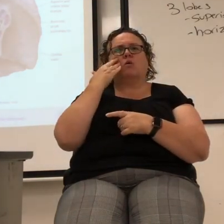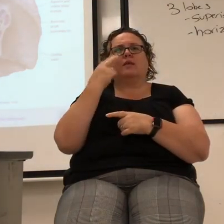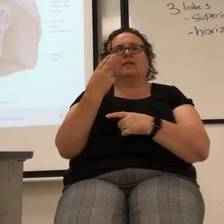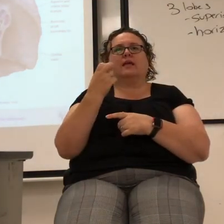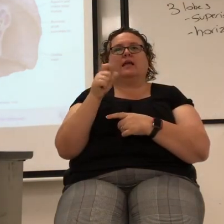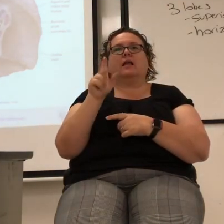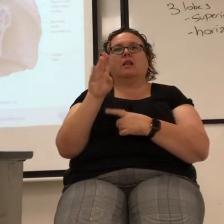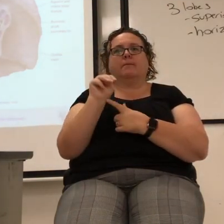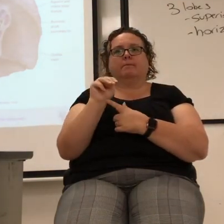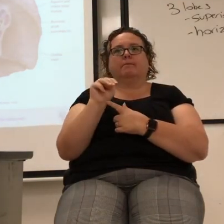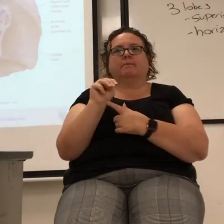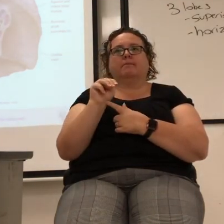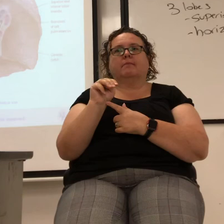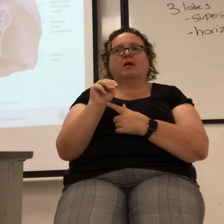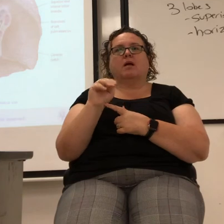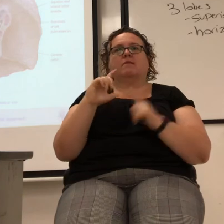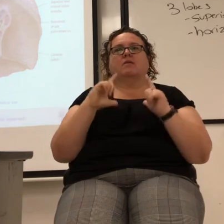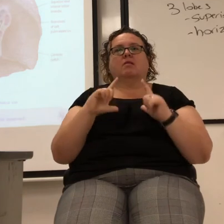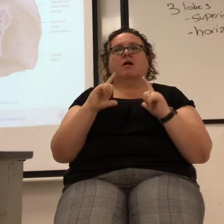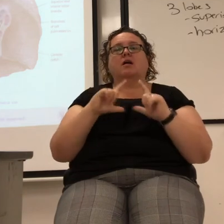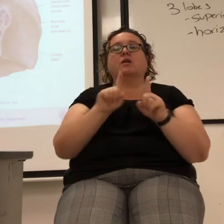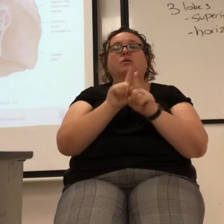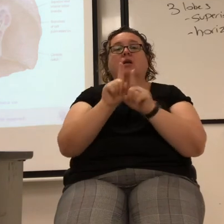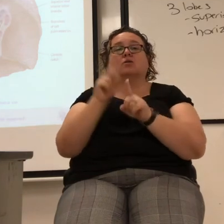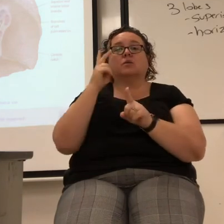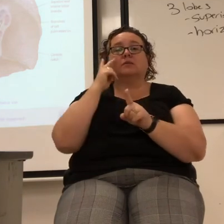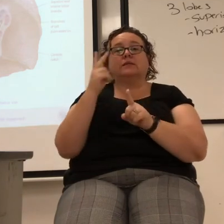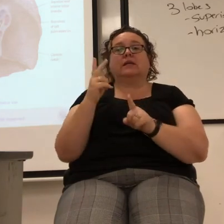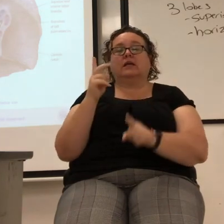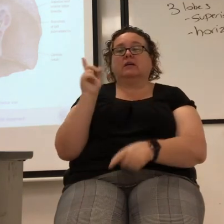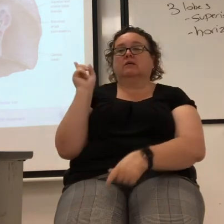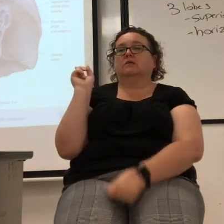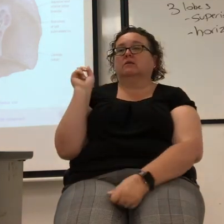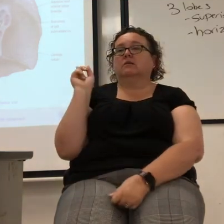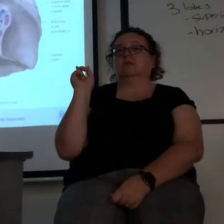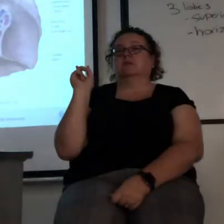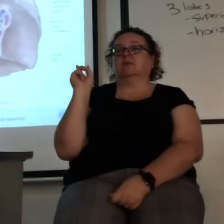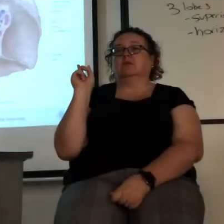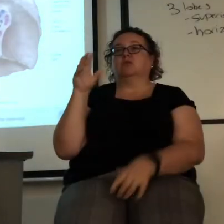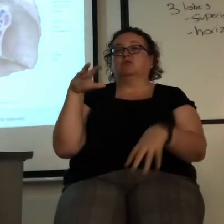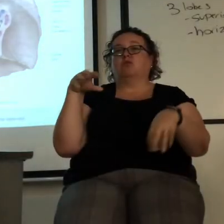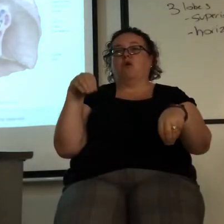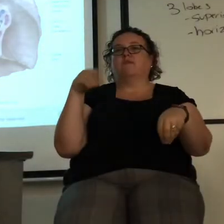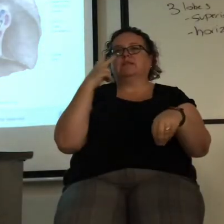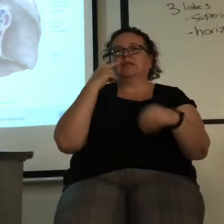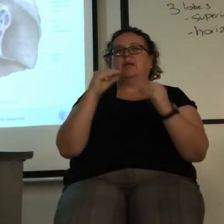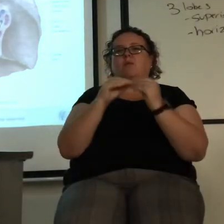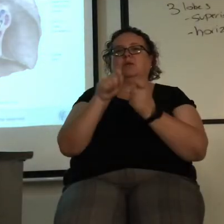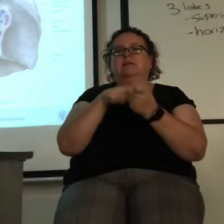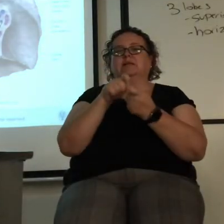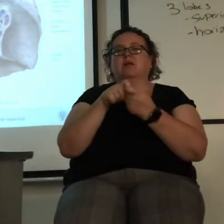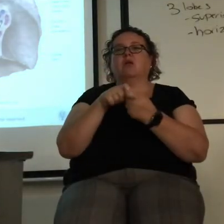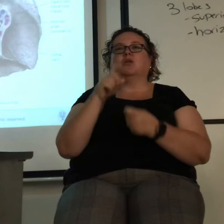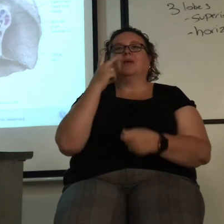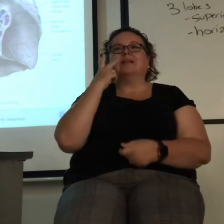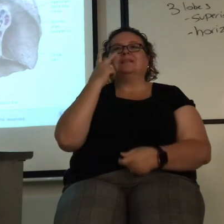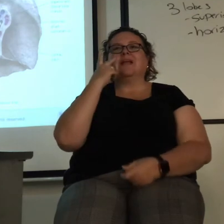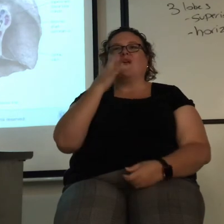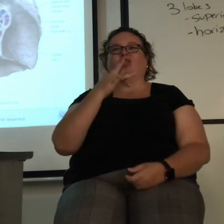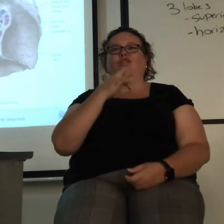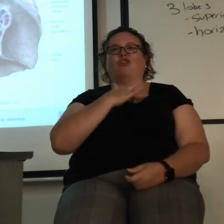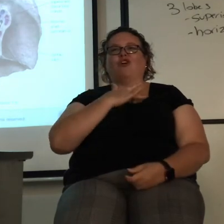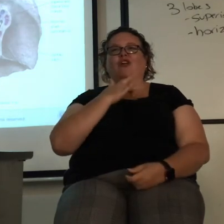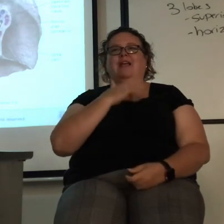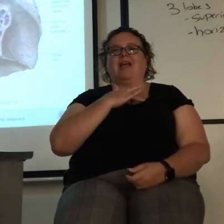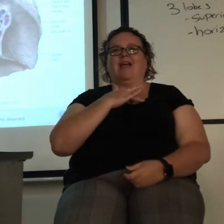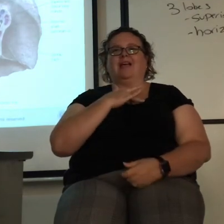hilum of the lung. And you can even see, turn lights, you can see more detail, the cardiac impression, right? You can see where